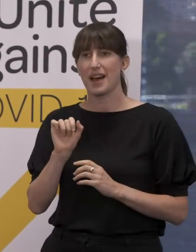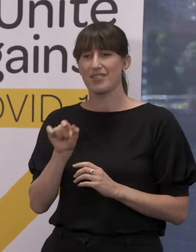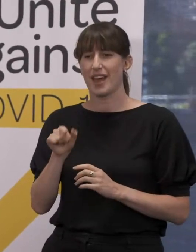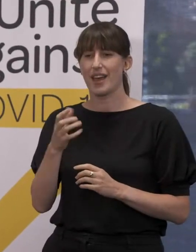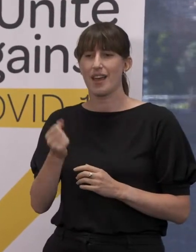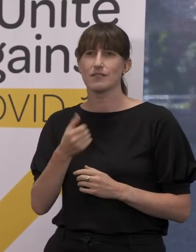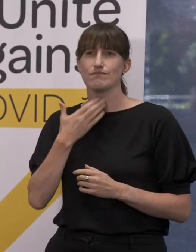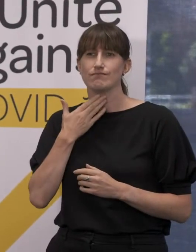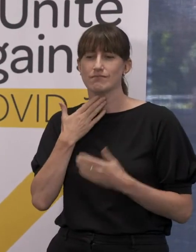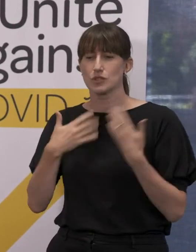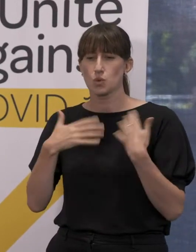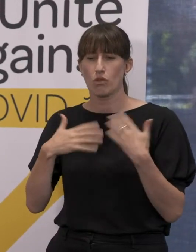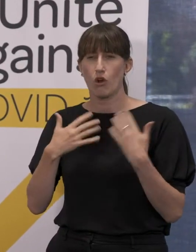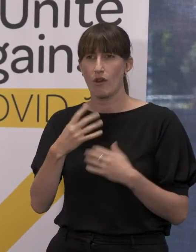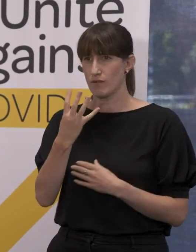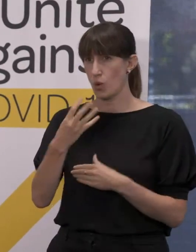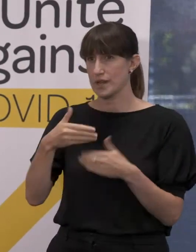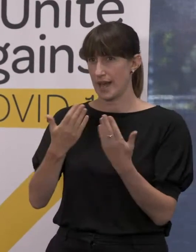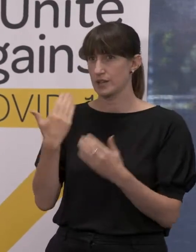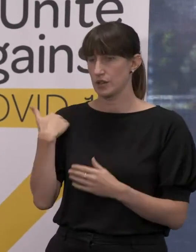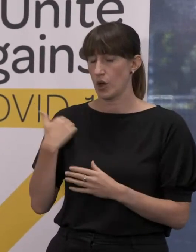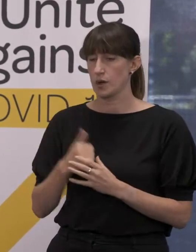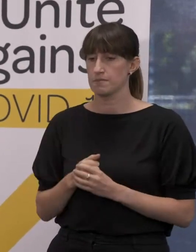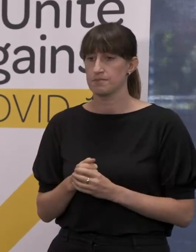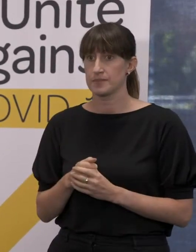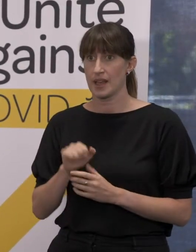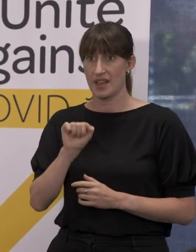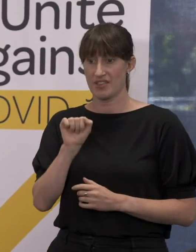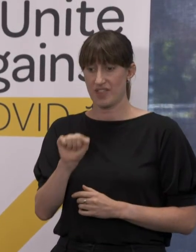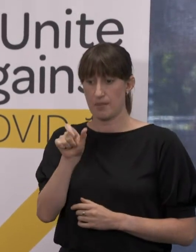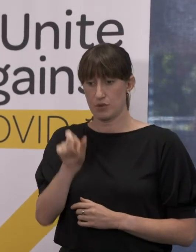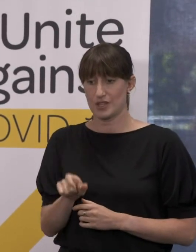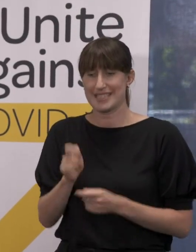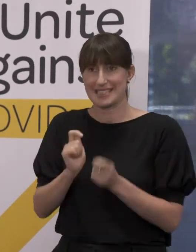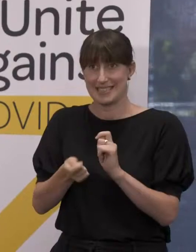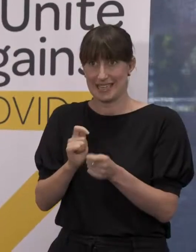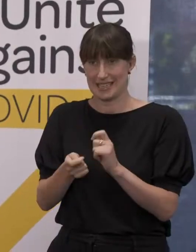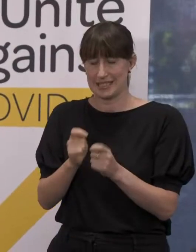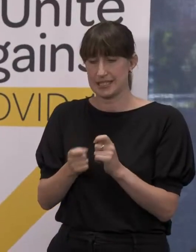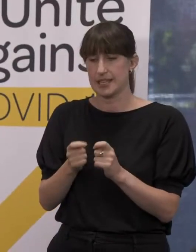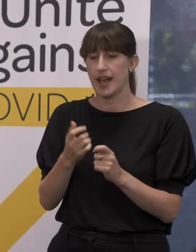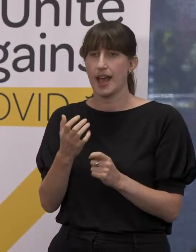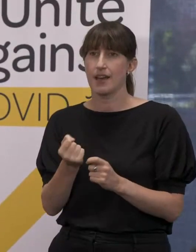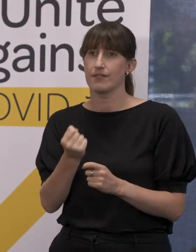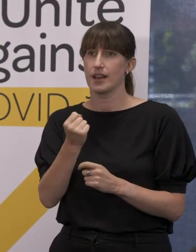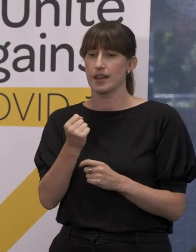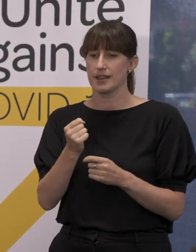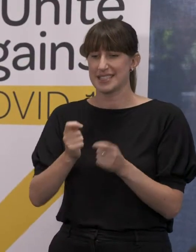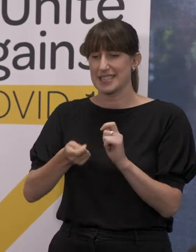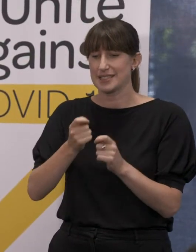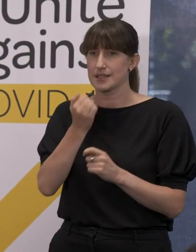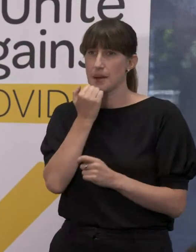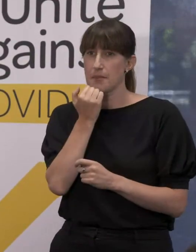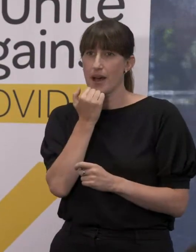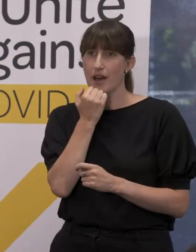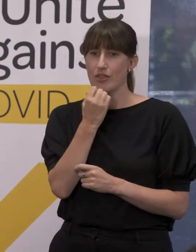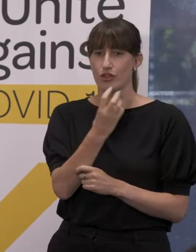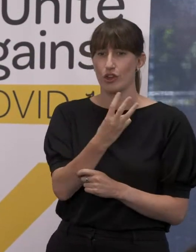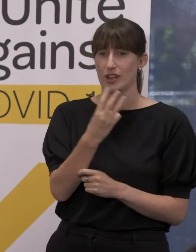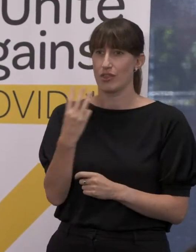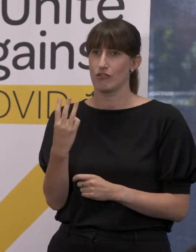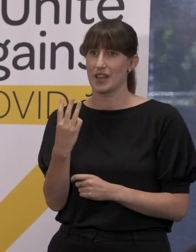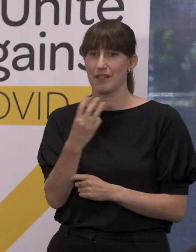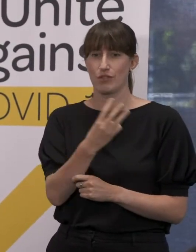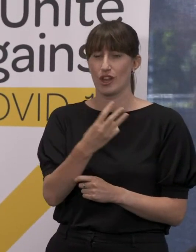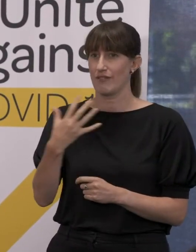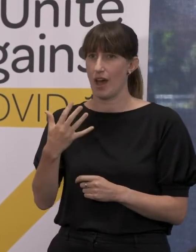The PCR swab returned high CT values of 33 and 35, so around the mid-30s.